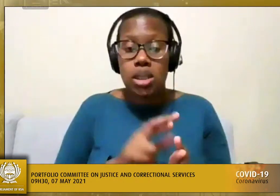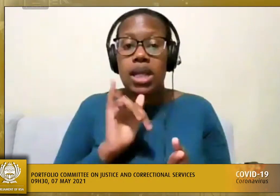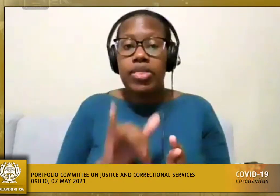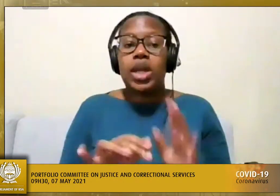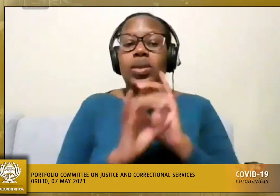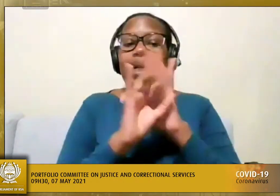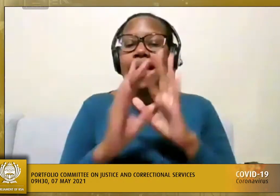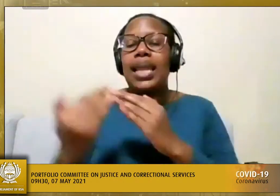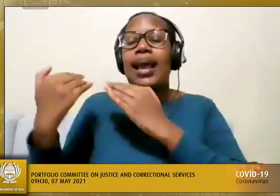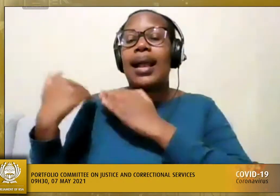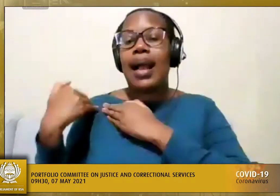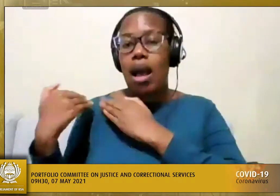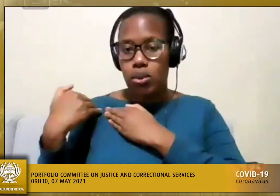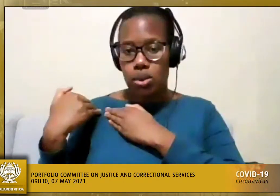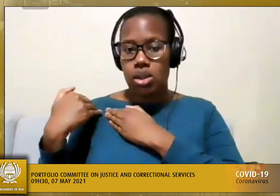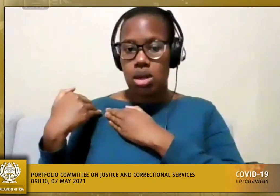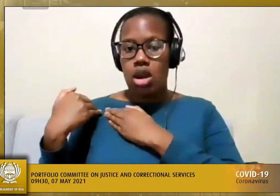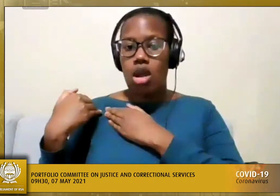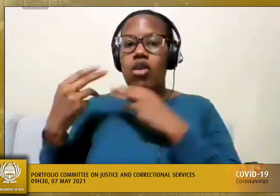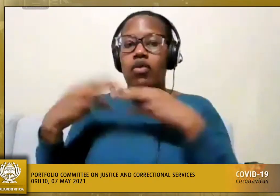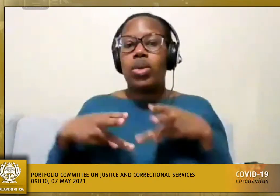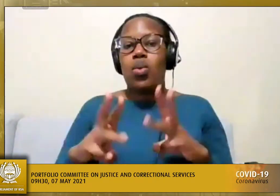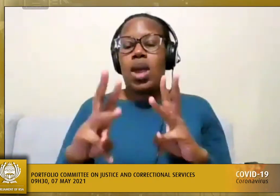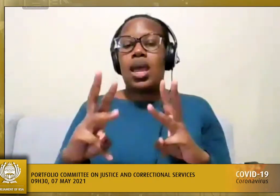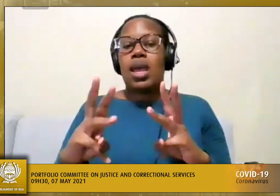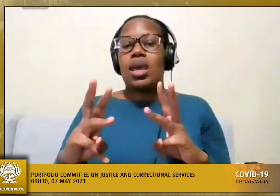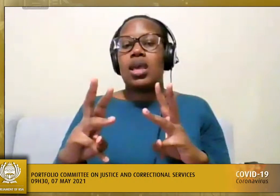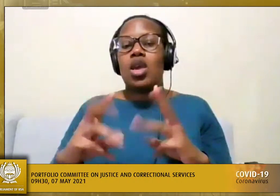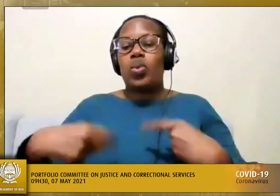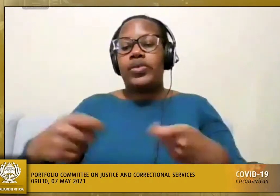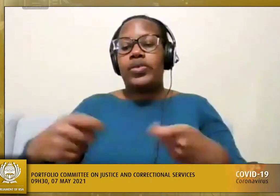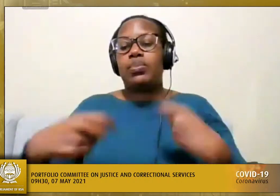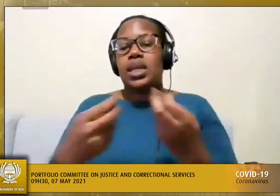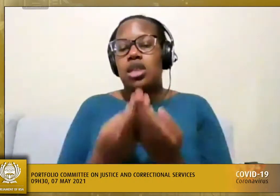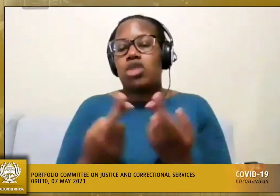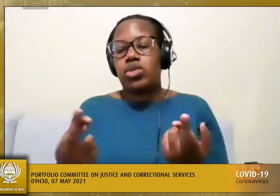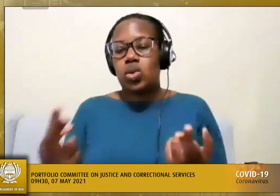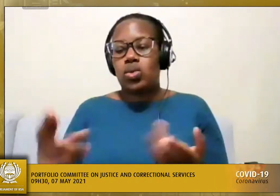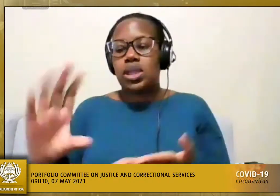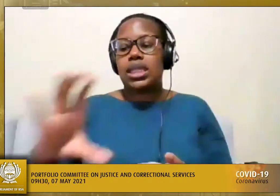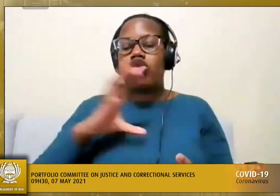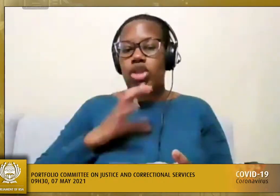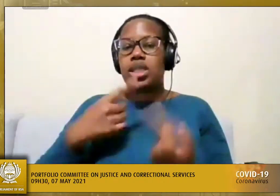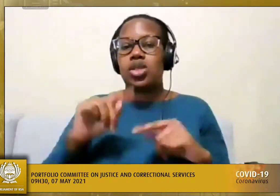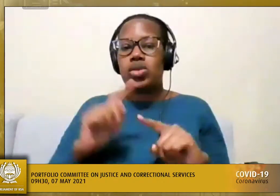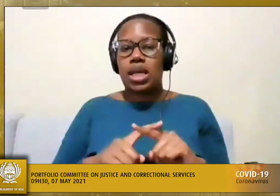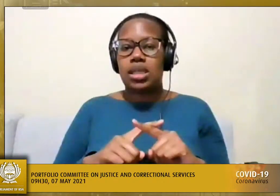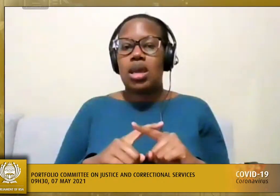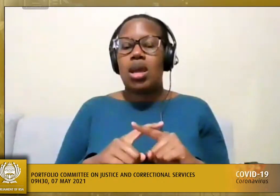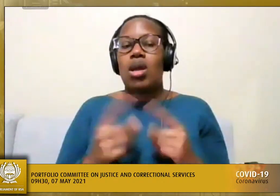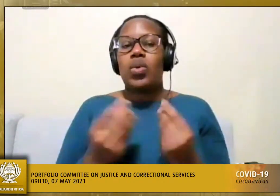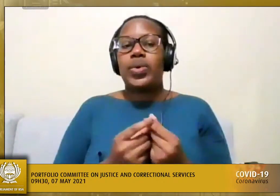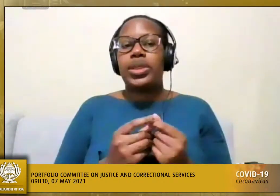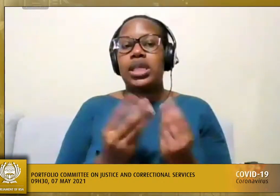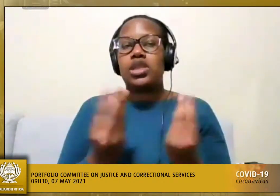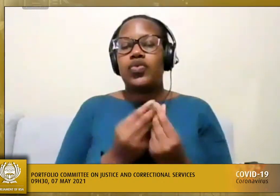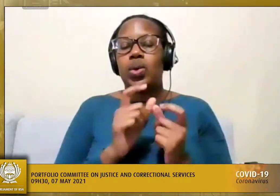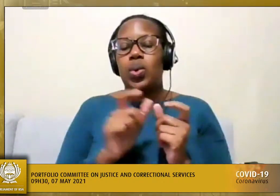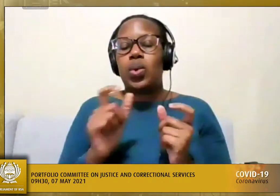for however is expanded on the resources that they've been entrusted to us with these few ways uh honorable